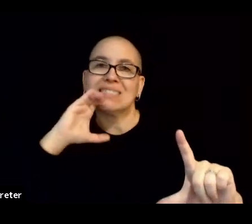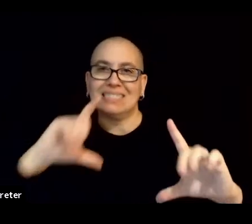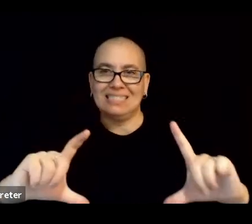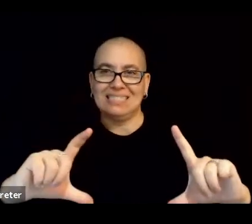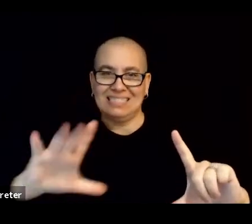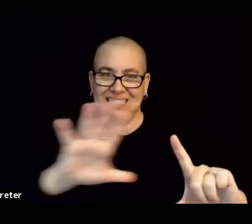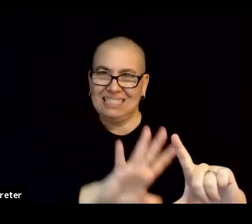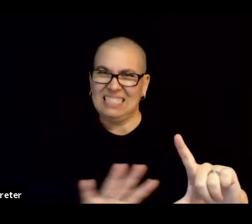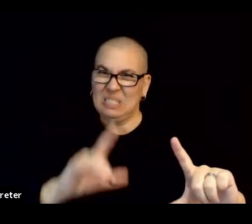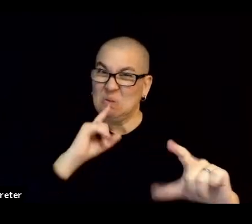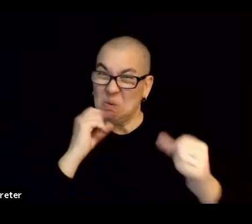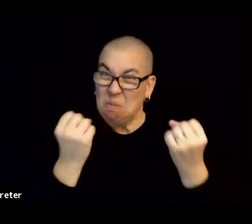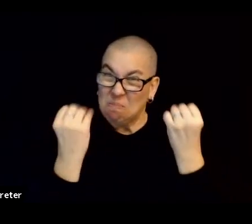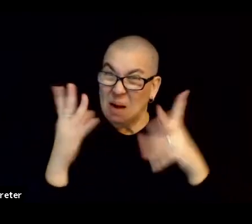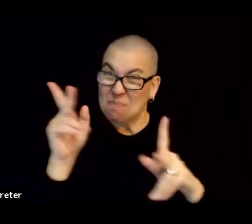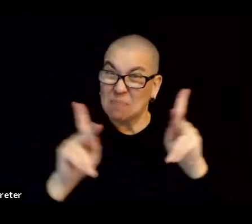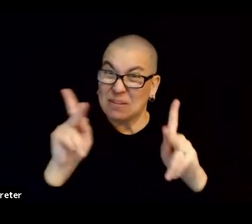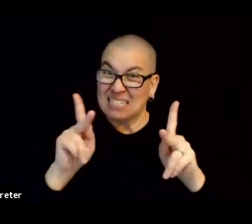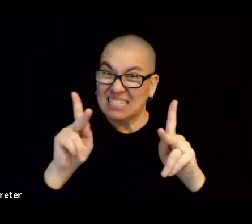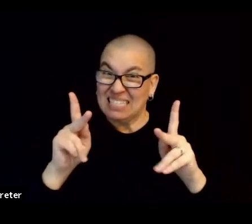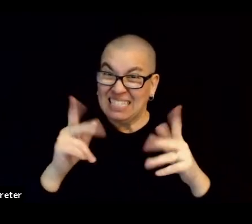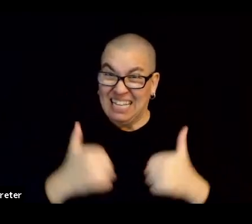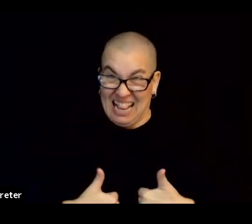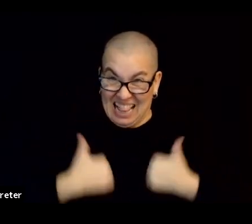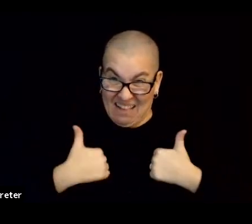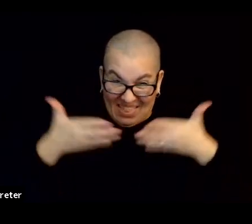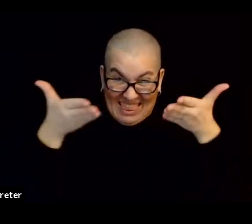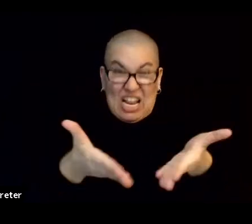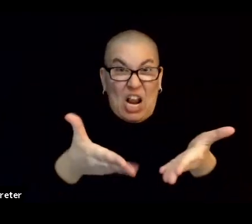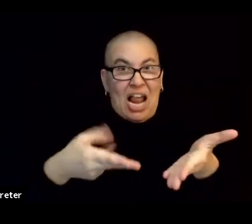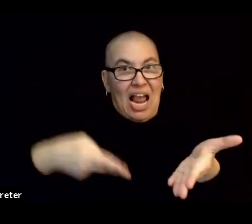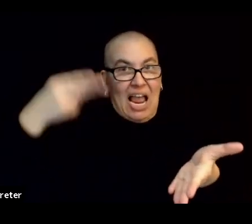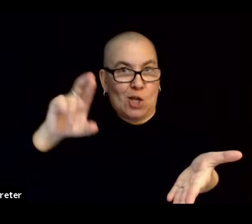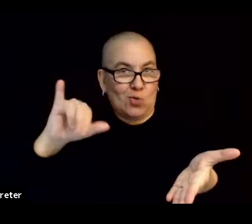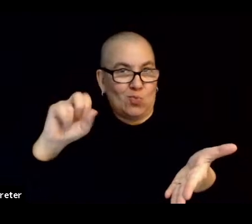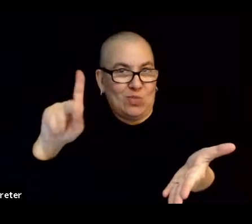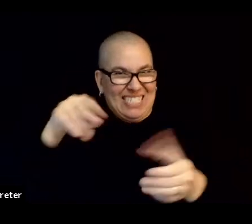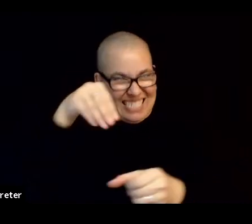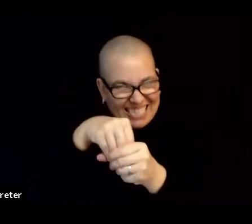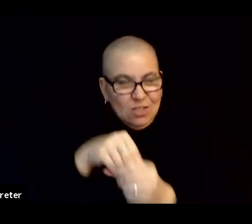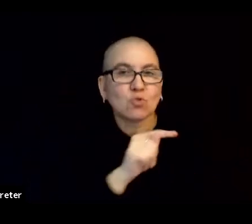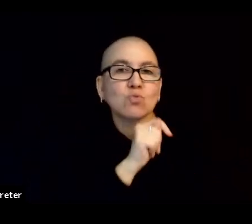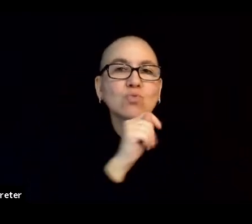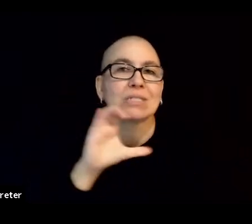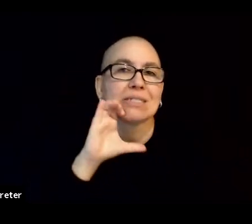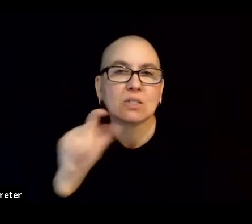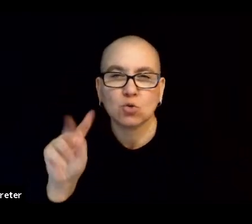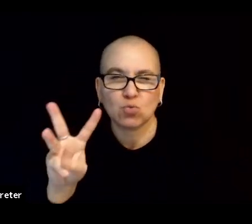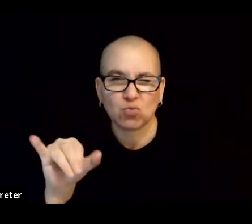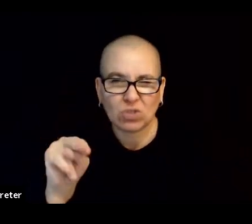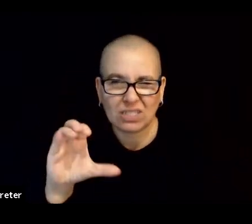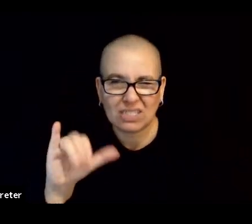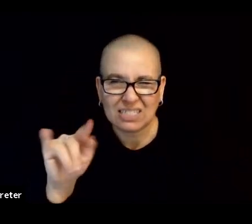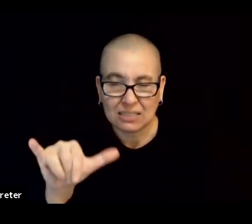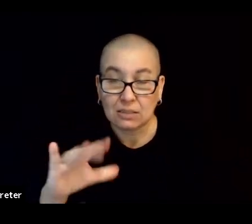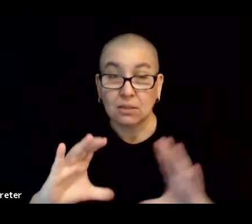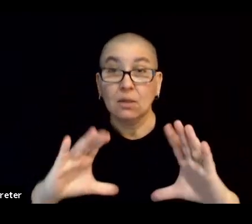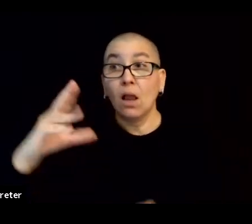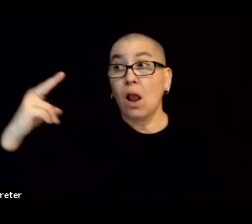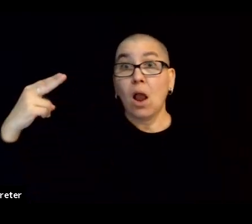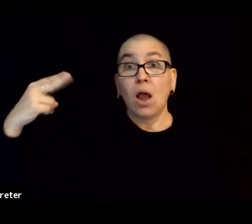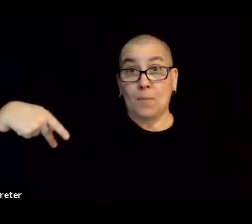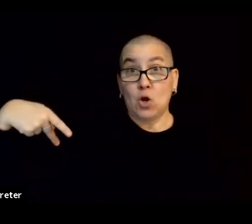In terms of the broader community vaccination with community pharmacy partners, I mean, they are involved in the planning for